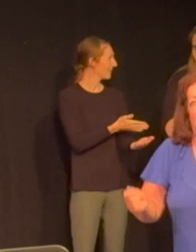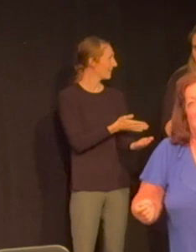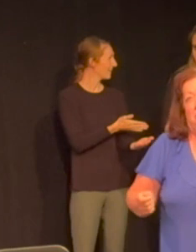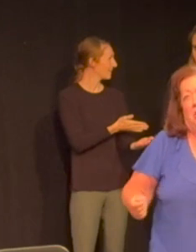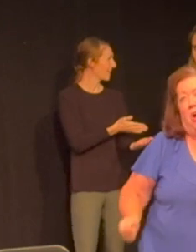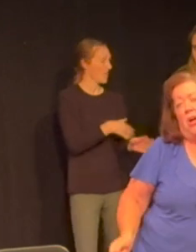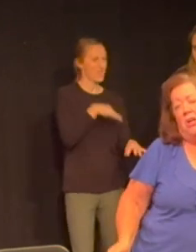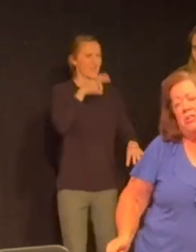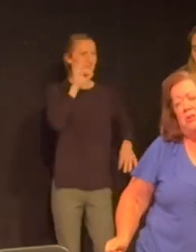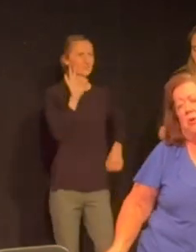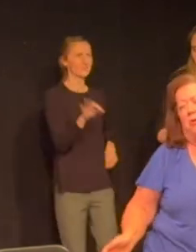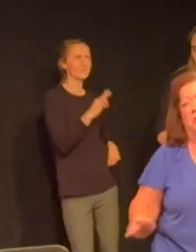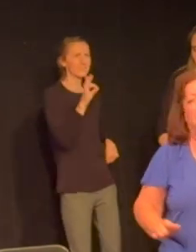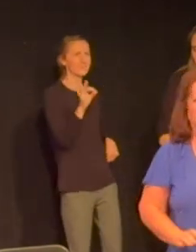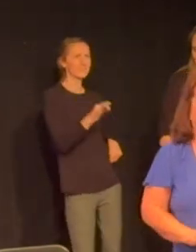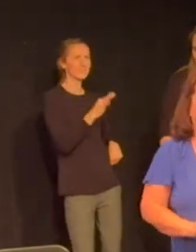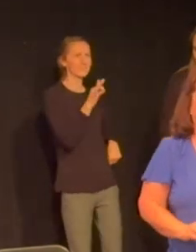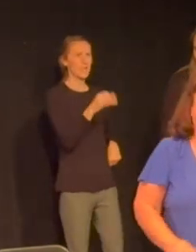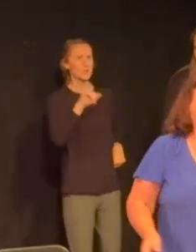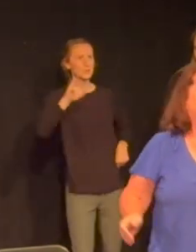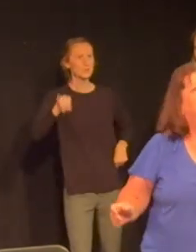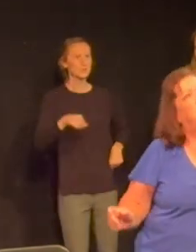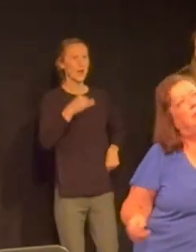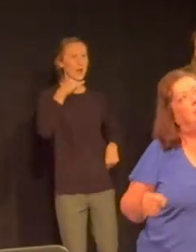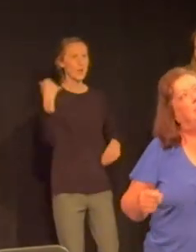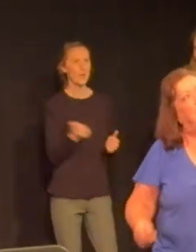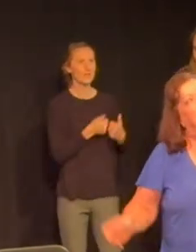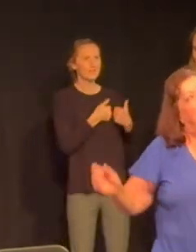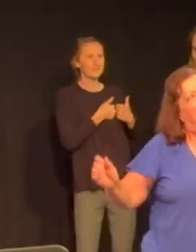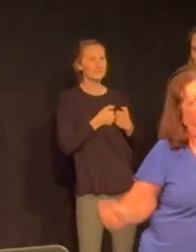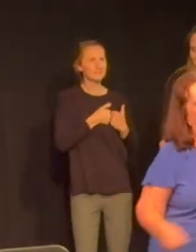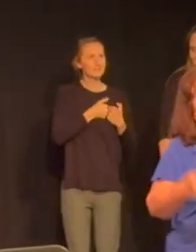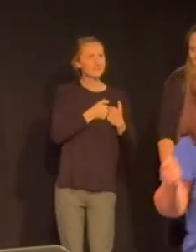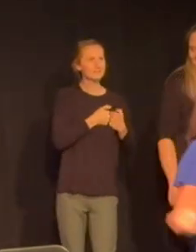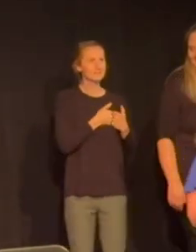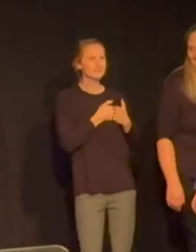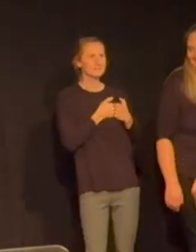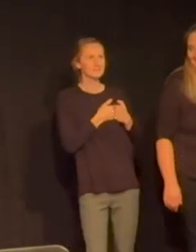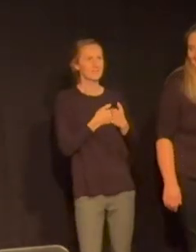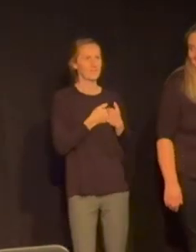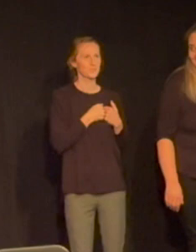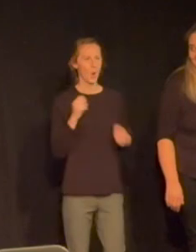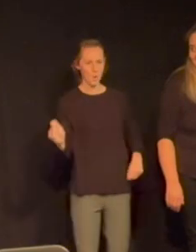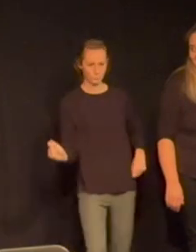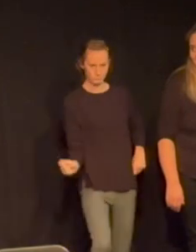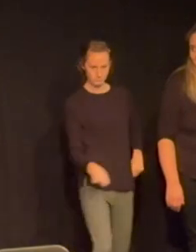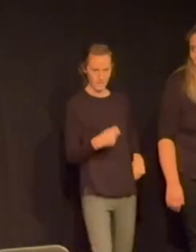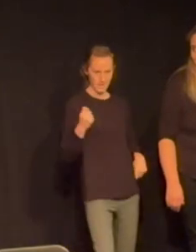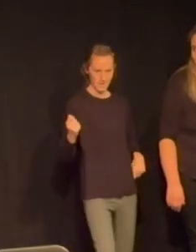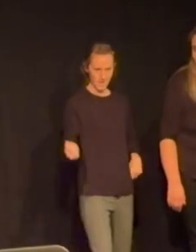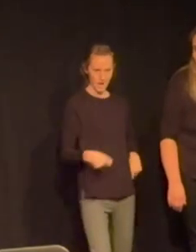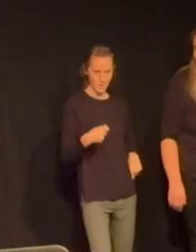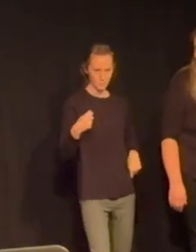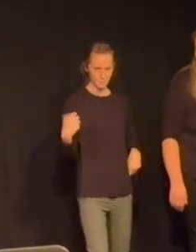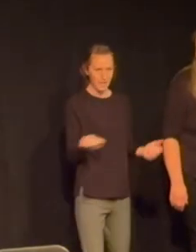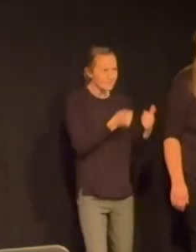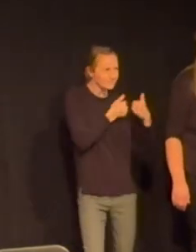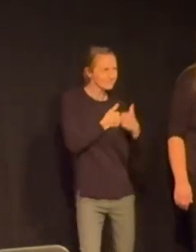Frankie and Johnny were lovers. Lordy, how they could love.